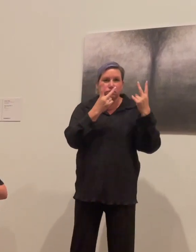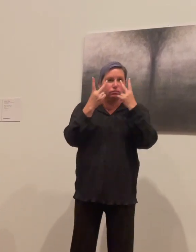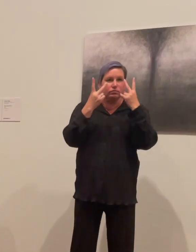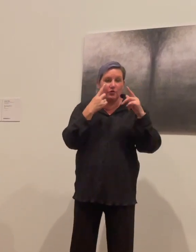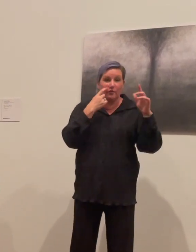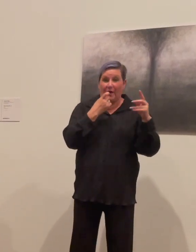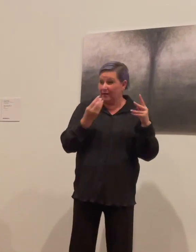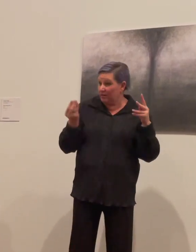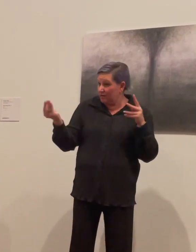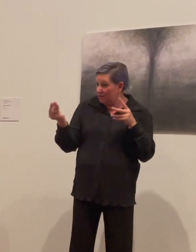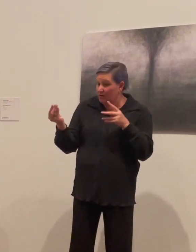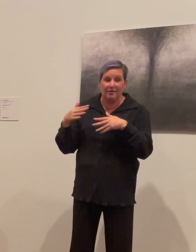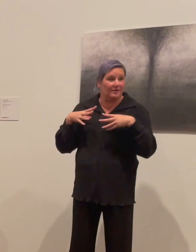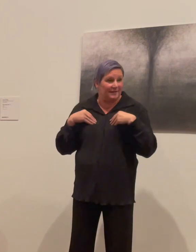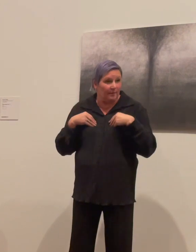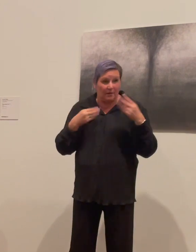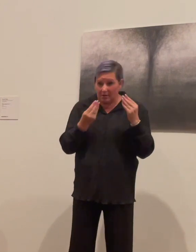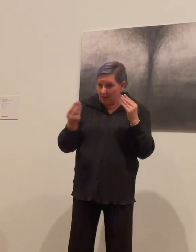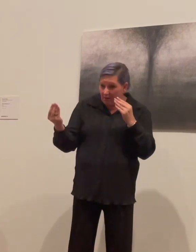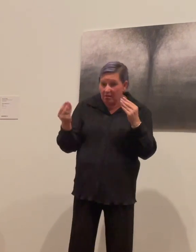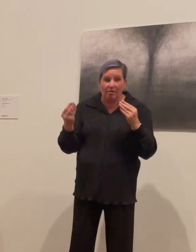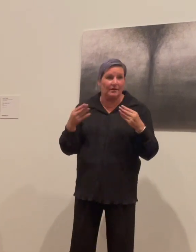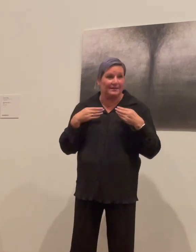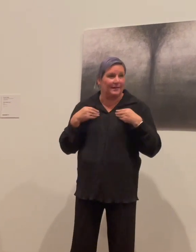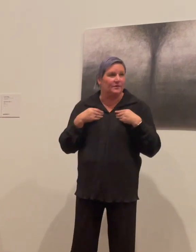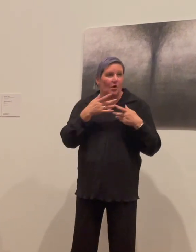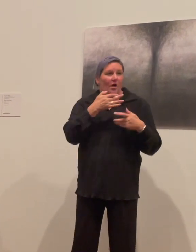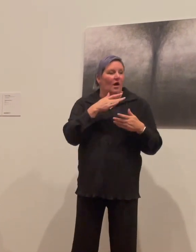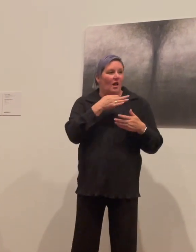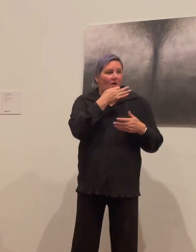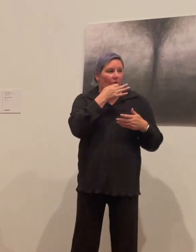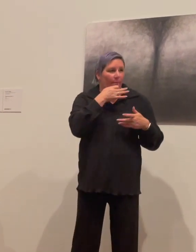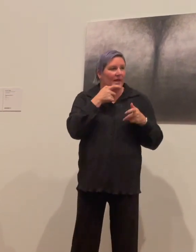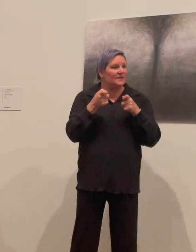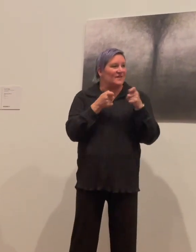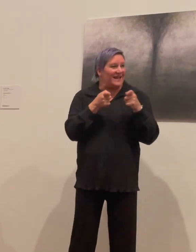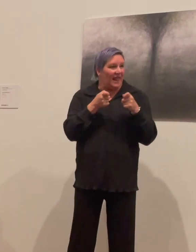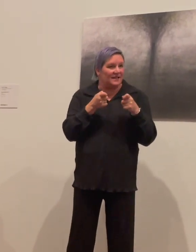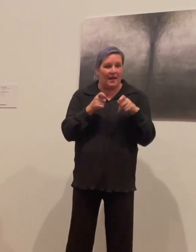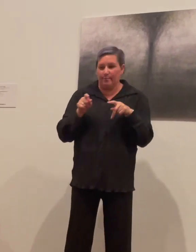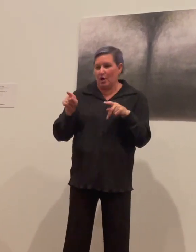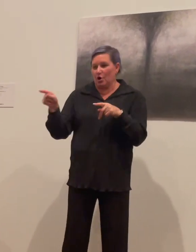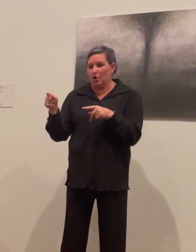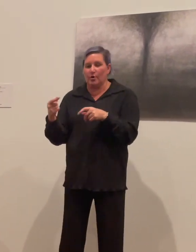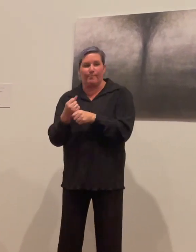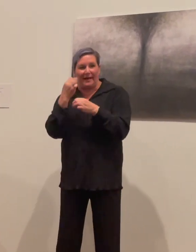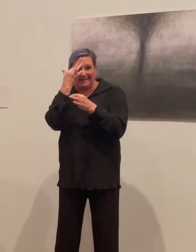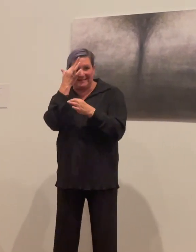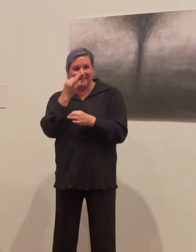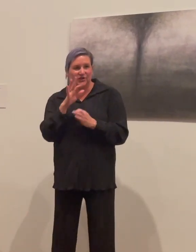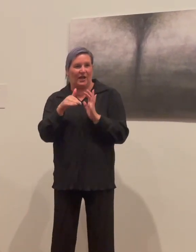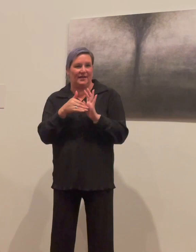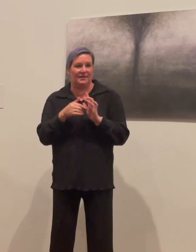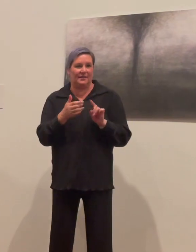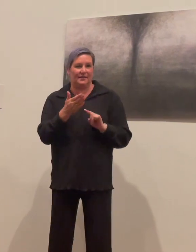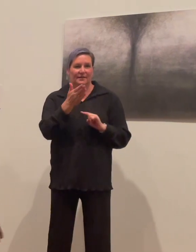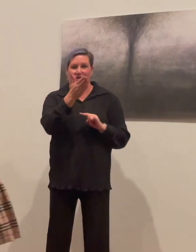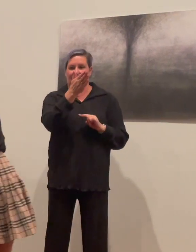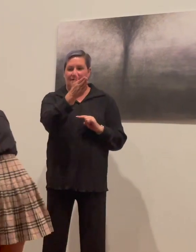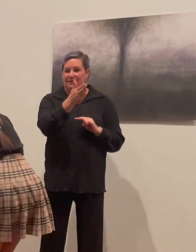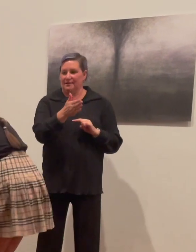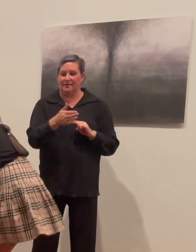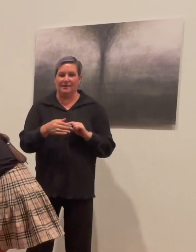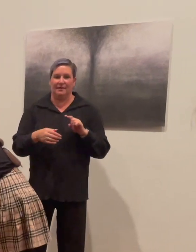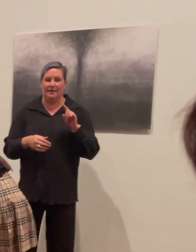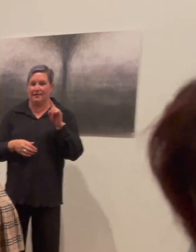like facilitate. But in the end, like Lisa who's choosing the colours. Yeah. Oh, Mark. What, you